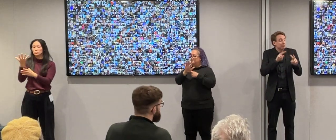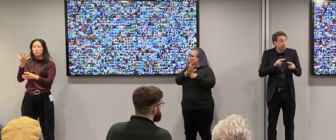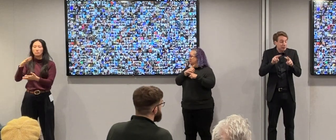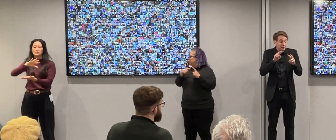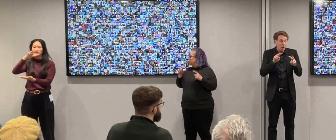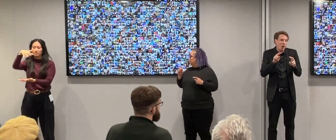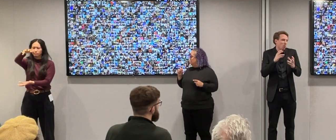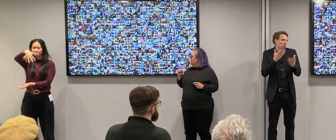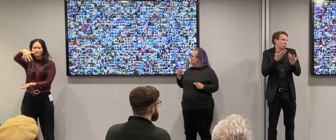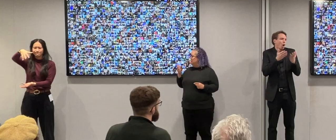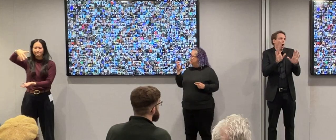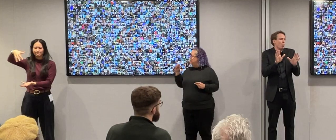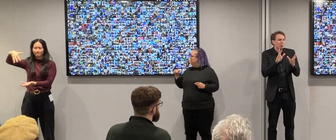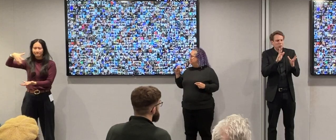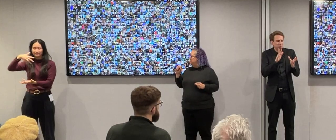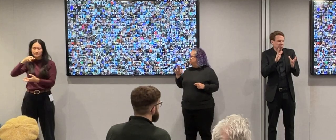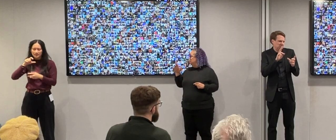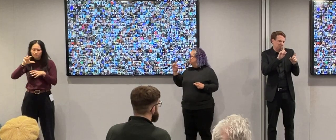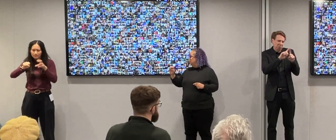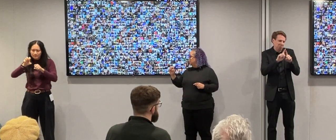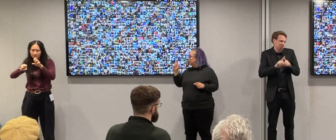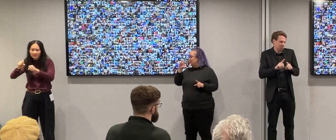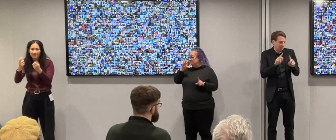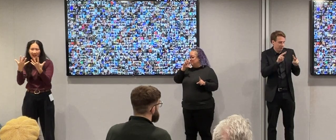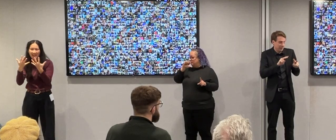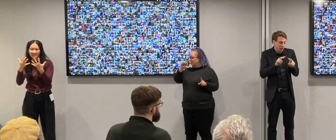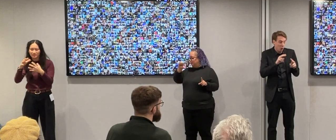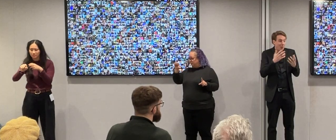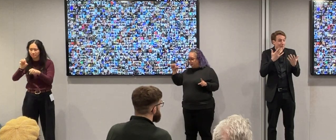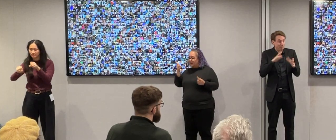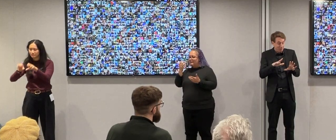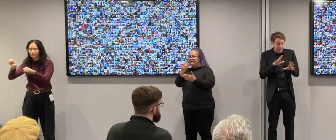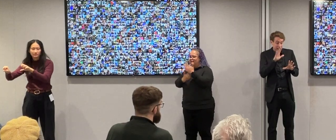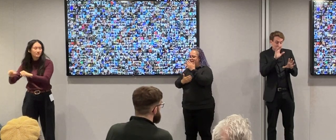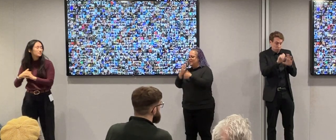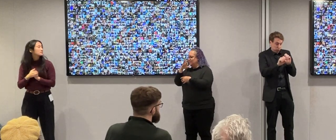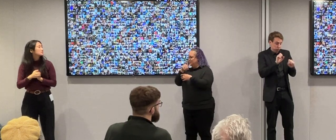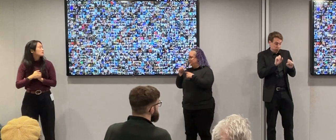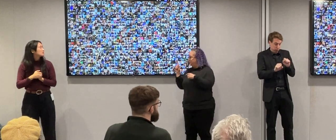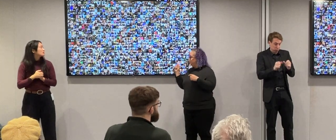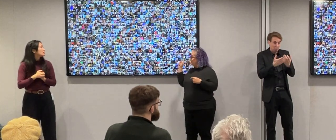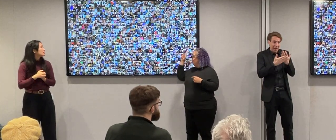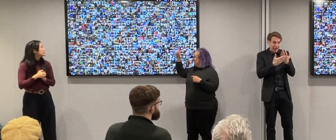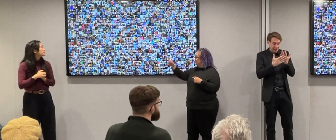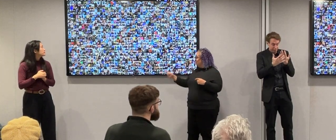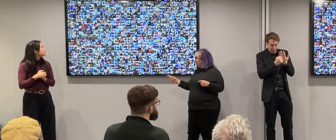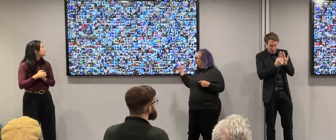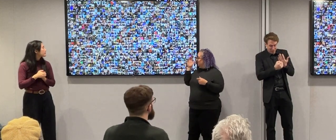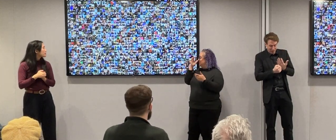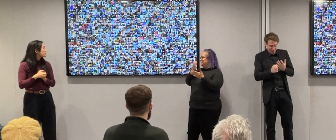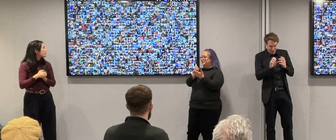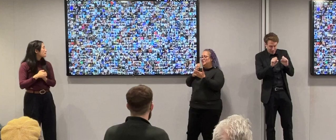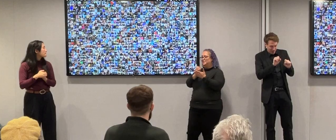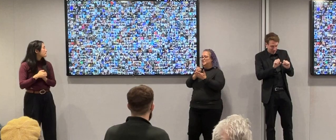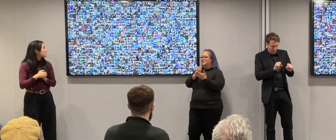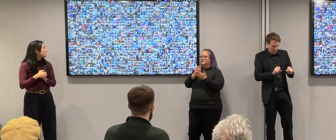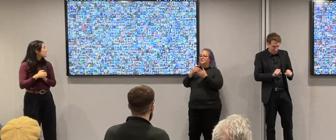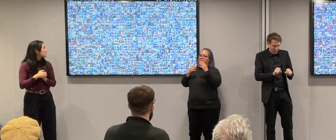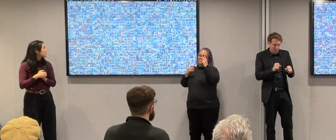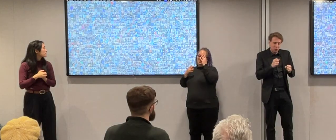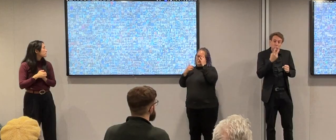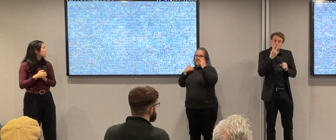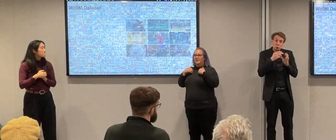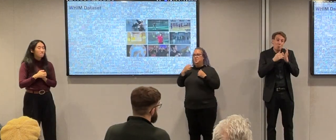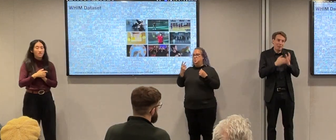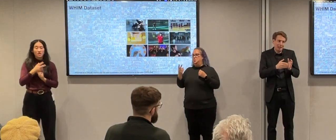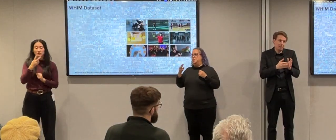and we detected hands in those images, and we collected a set of a lot of images, 2 million